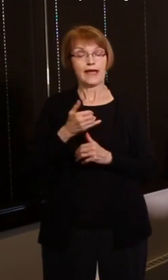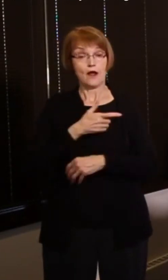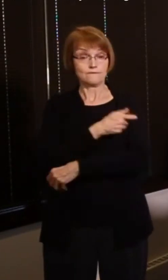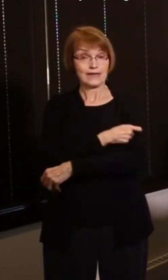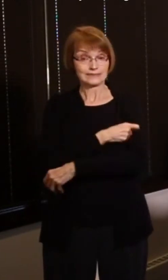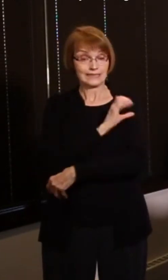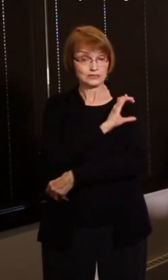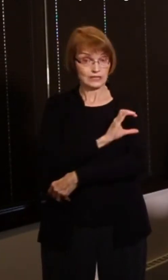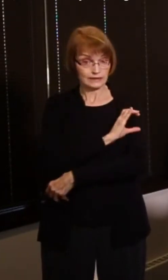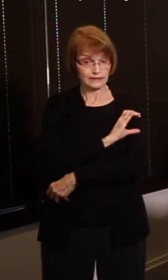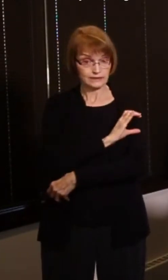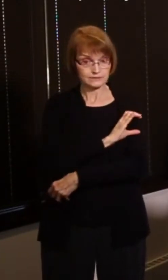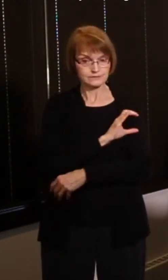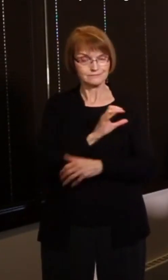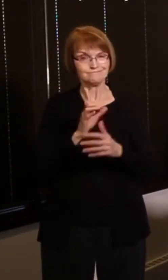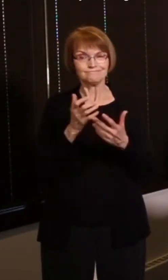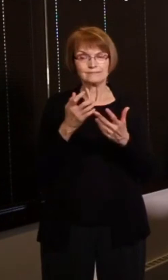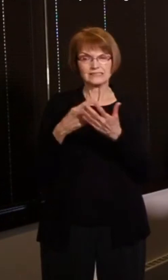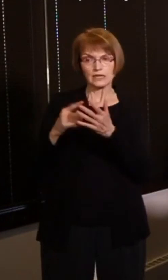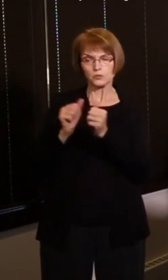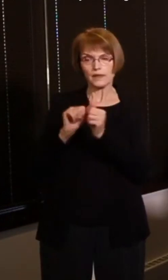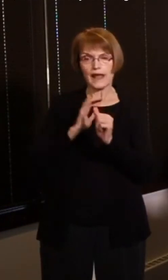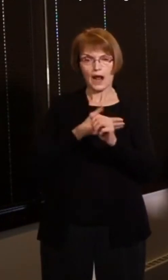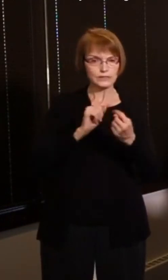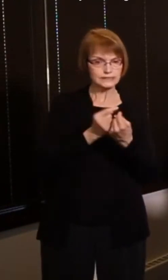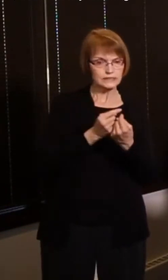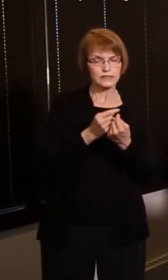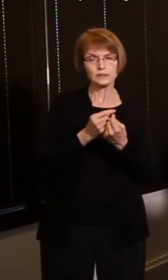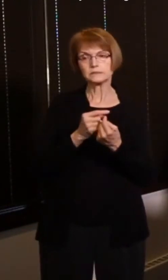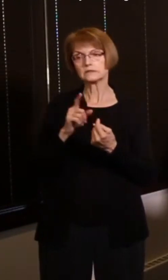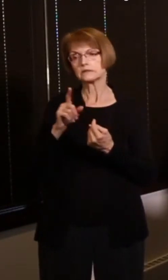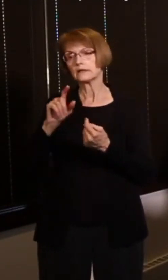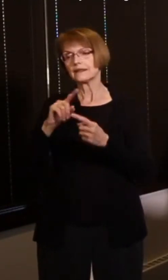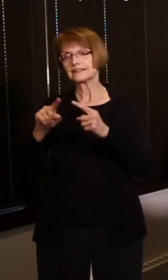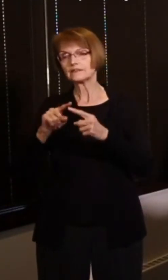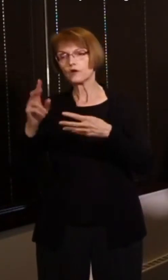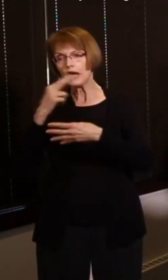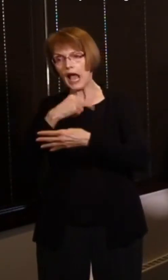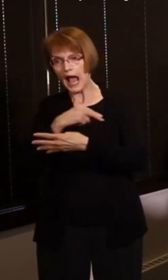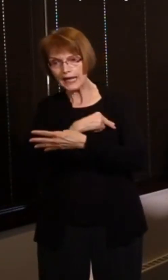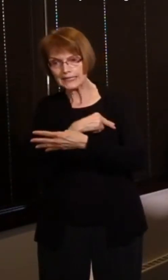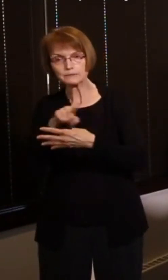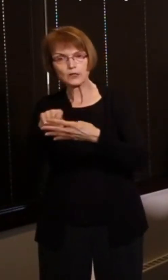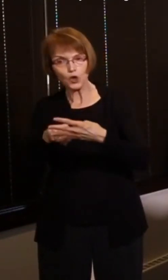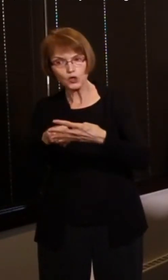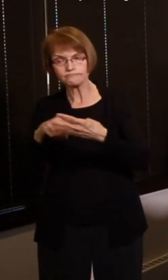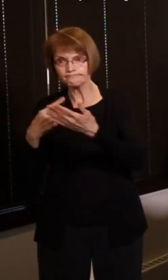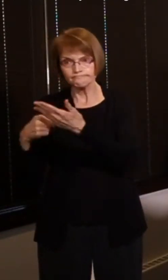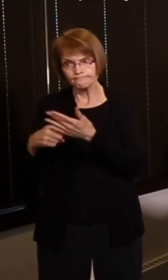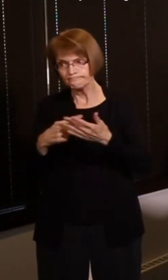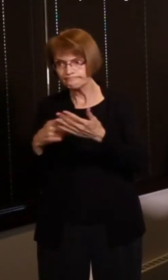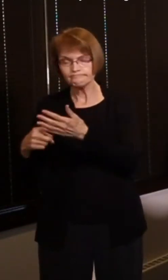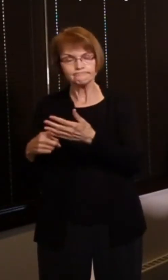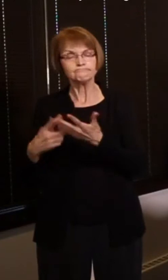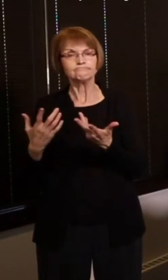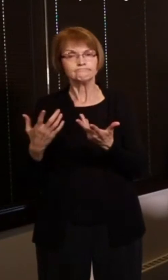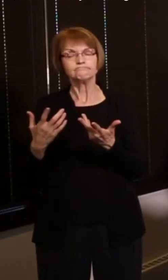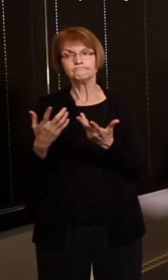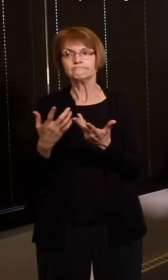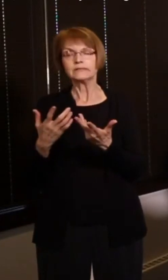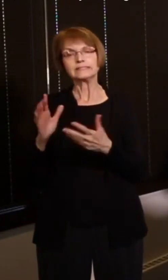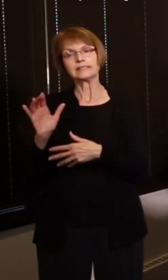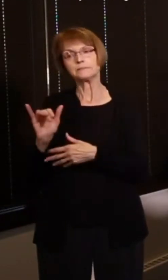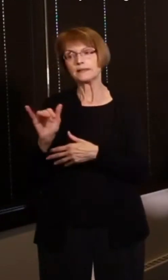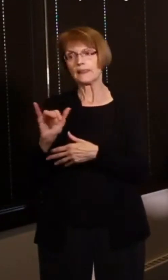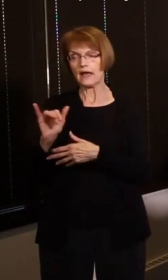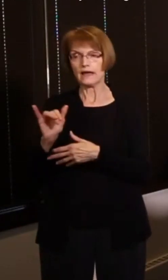vaccination clinics with our teams and with the other teams from the task force hospitals, that it's getting